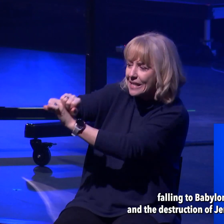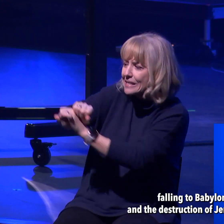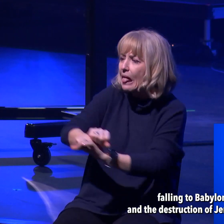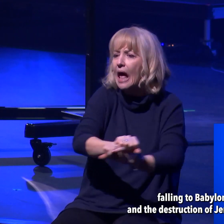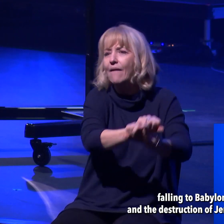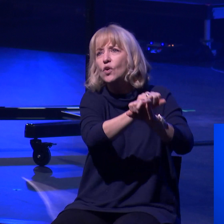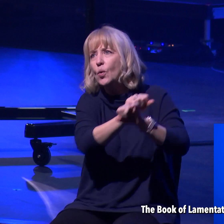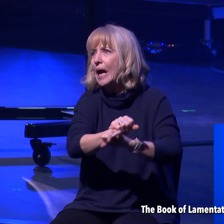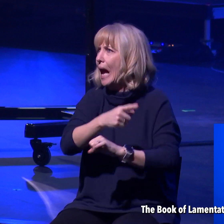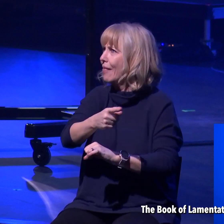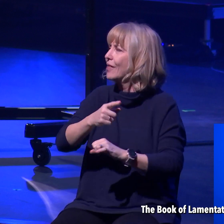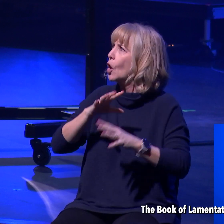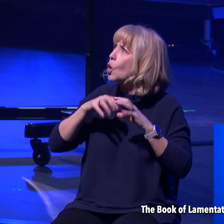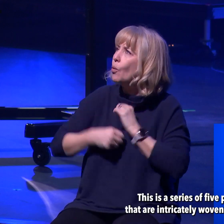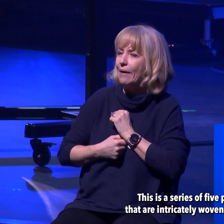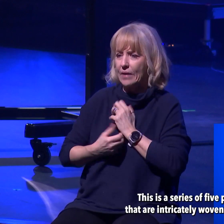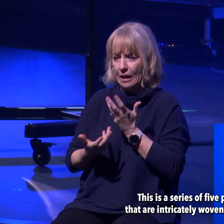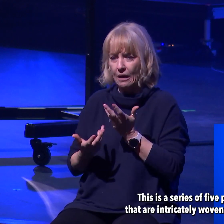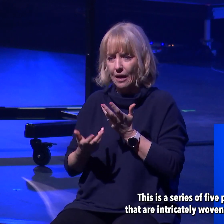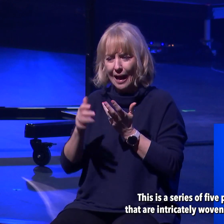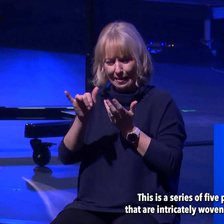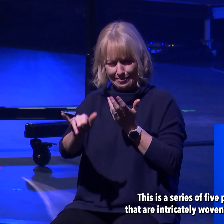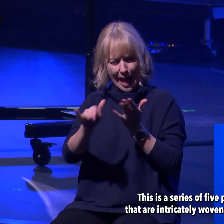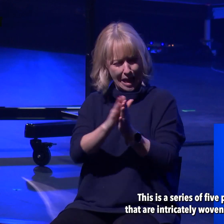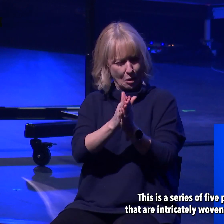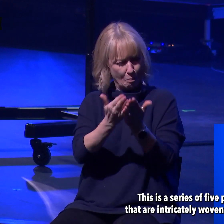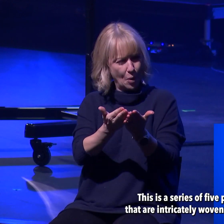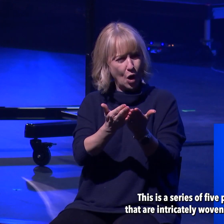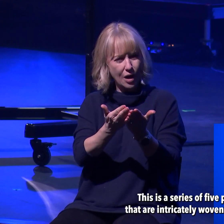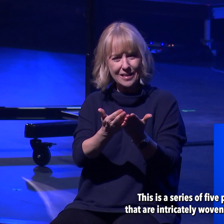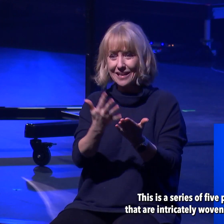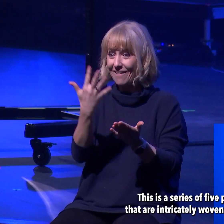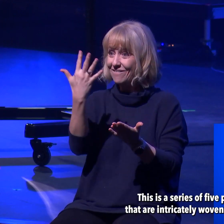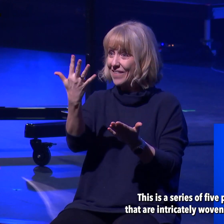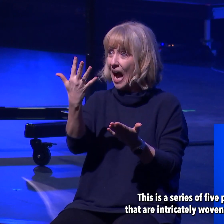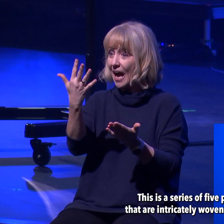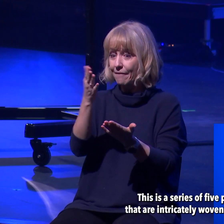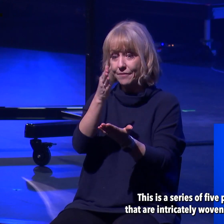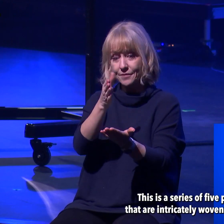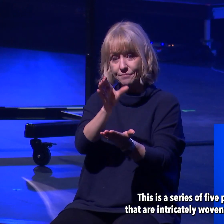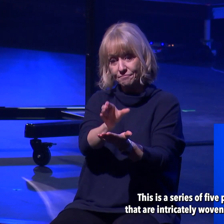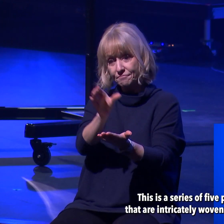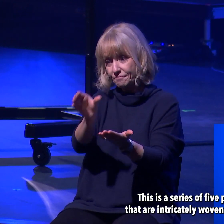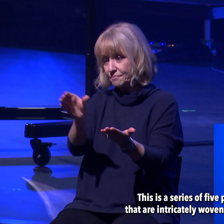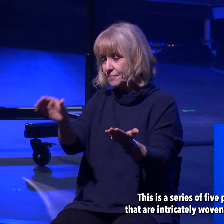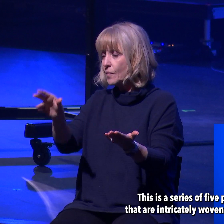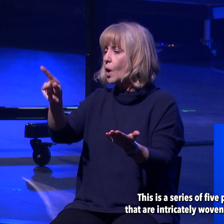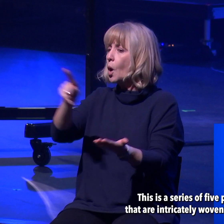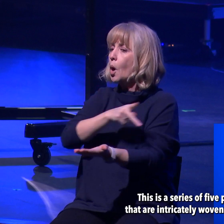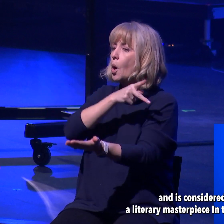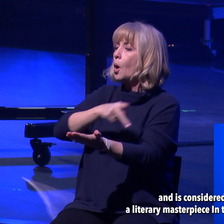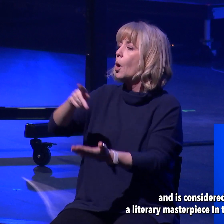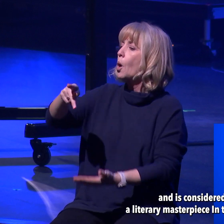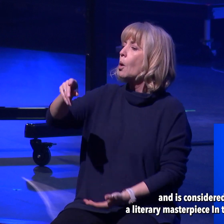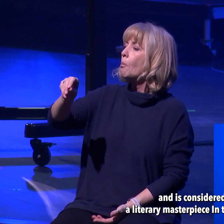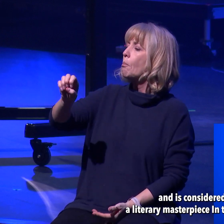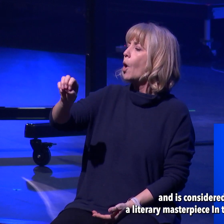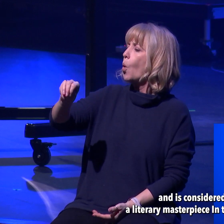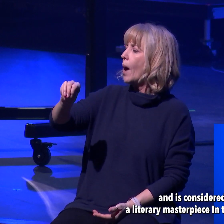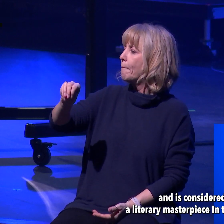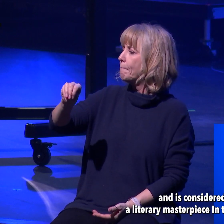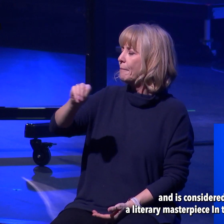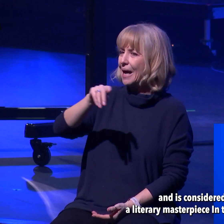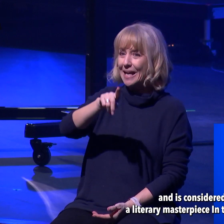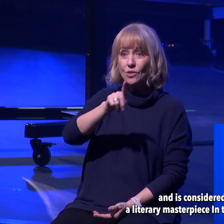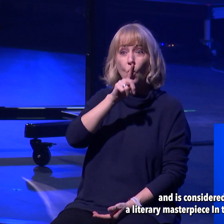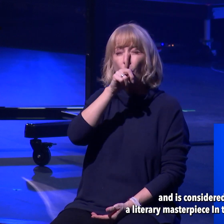Jerusalem. The book of Lamentations is a series of 5 poems that are intricately woven together and is considered a